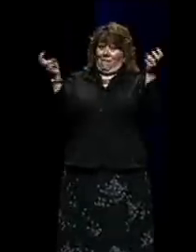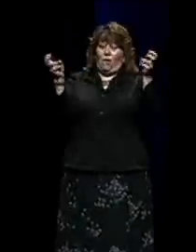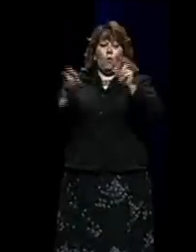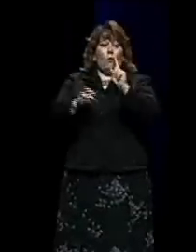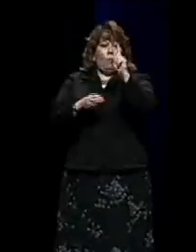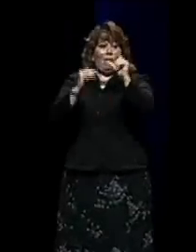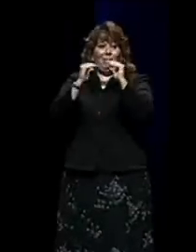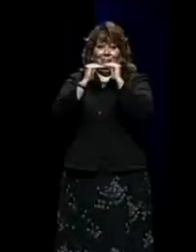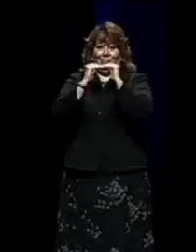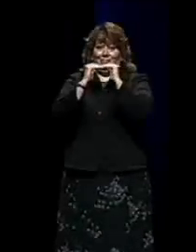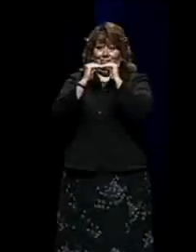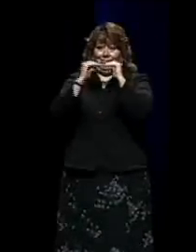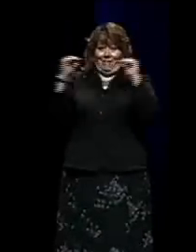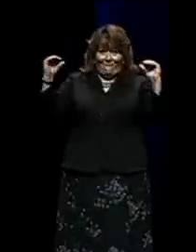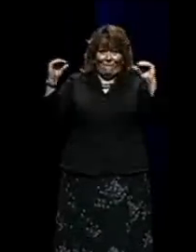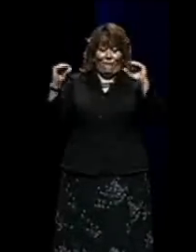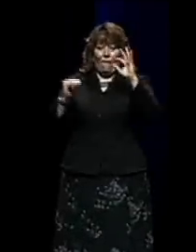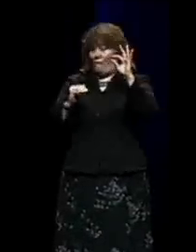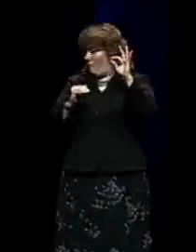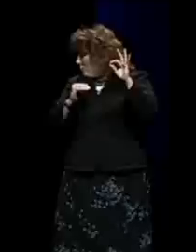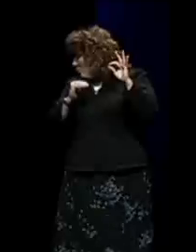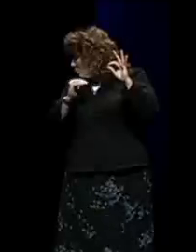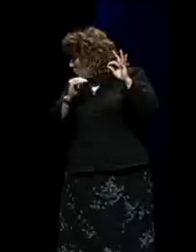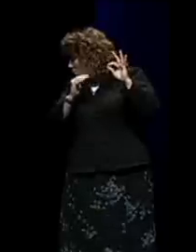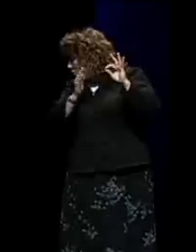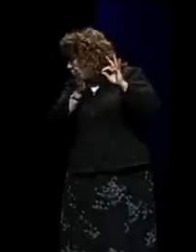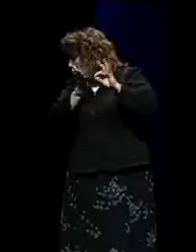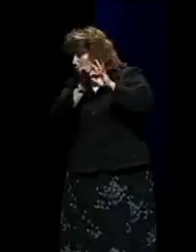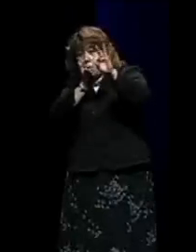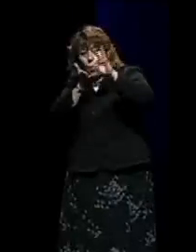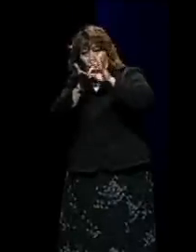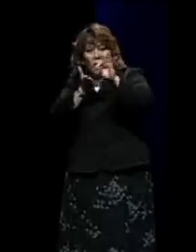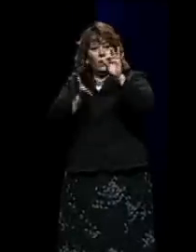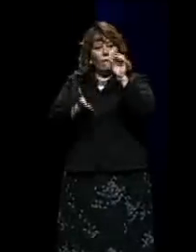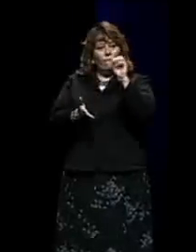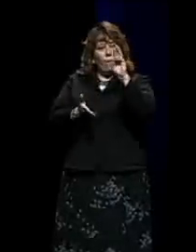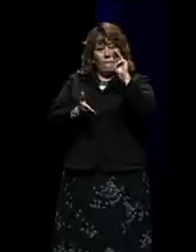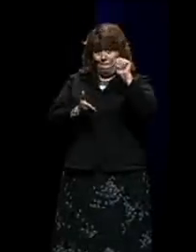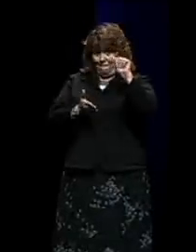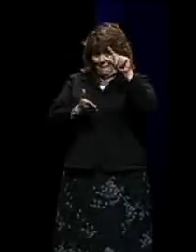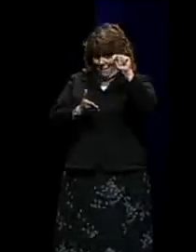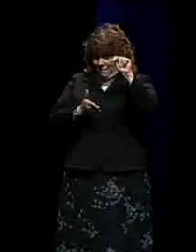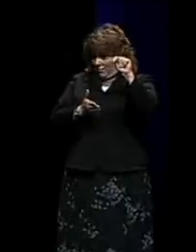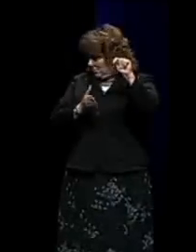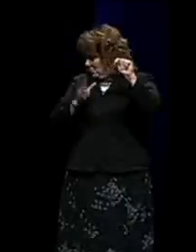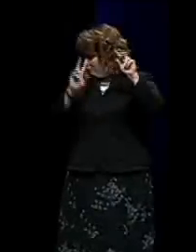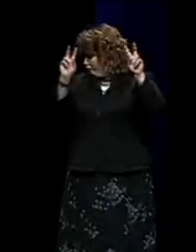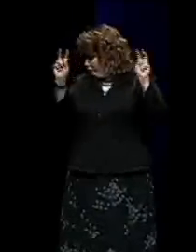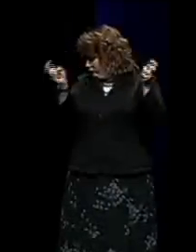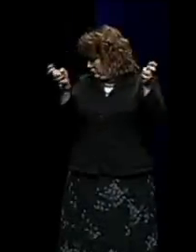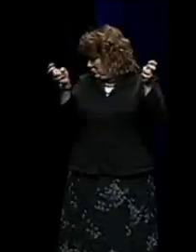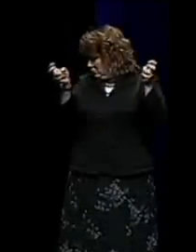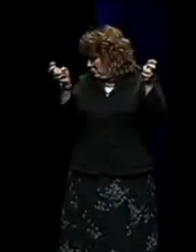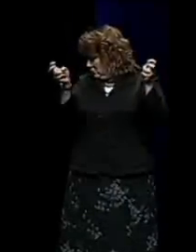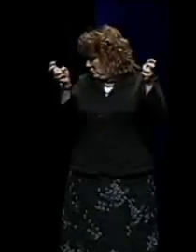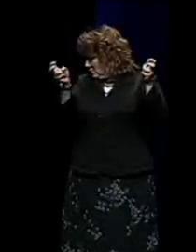The first part is, when you say that there is one level of a scoring format,